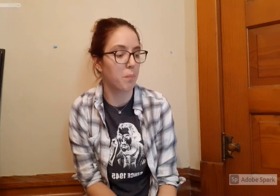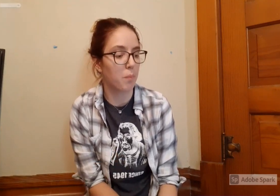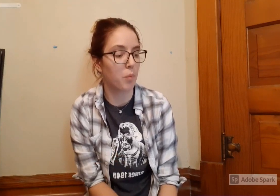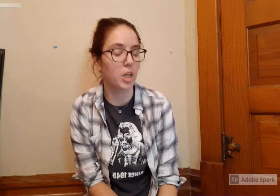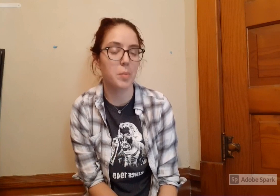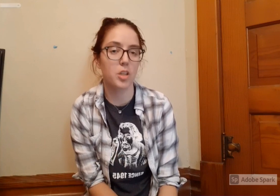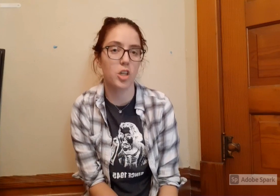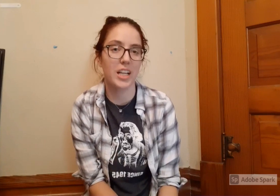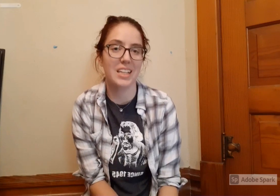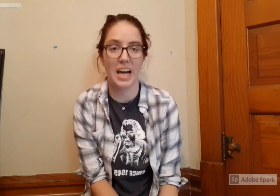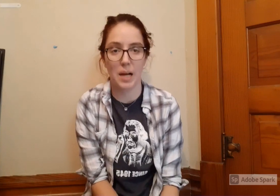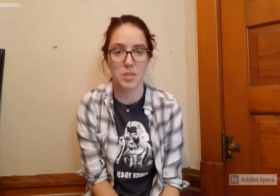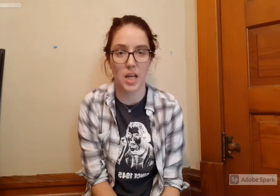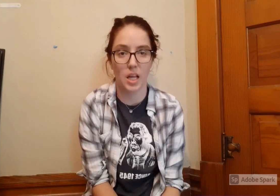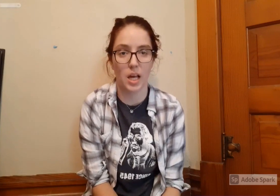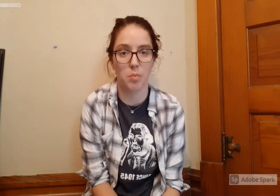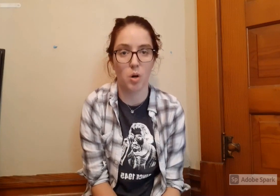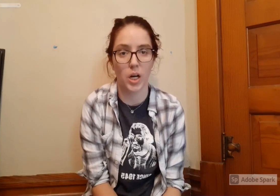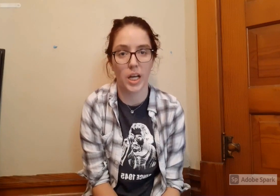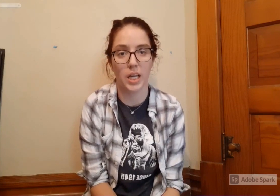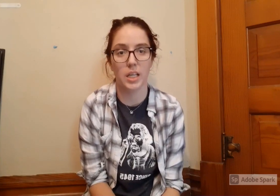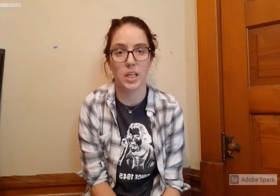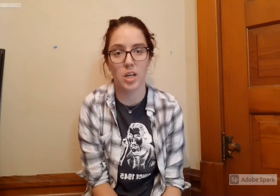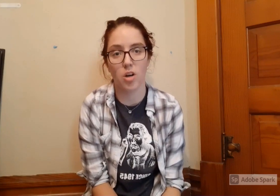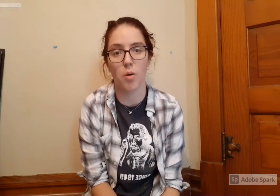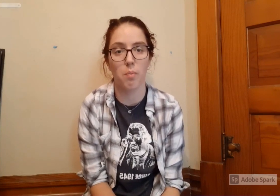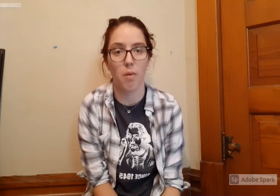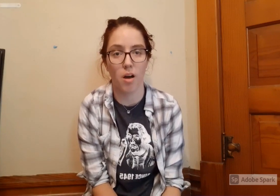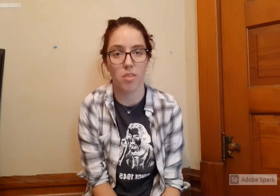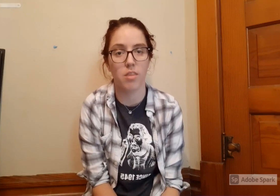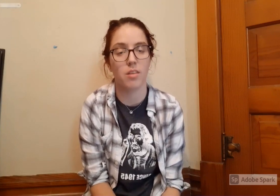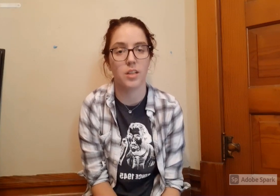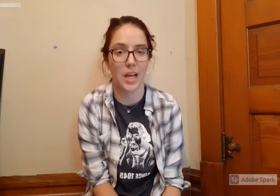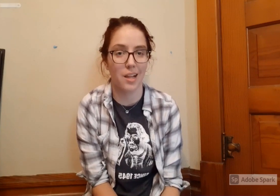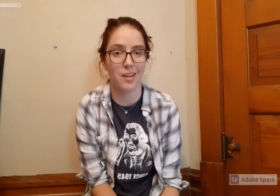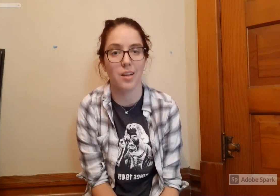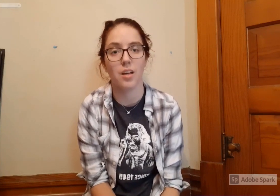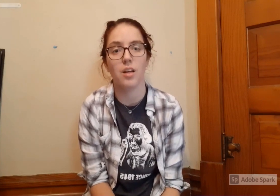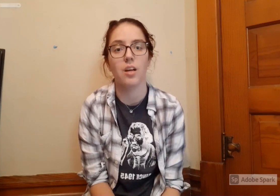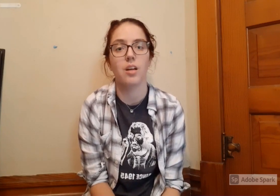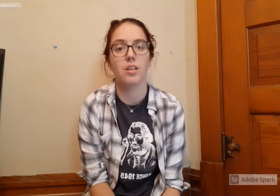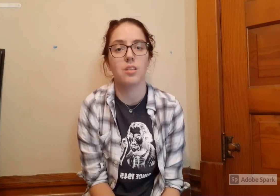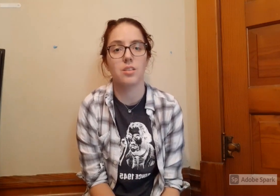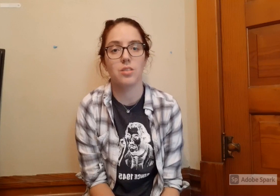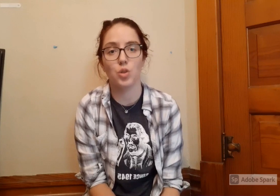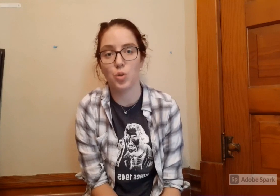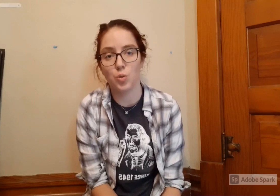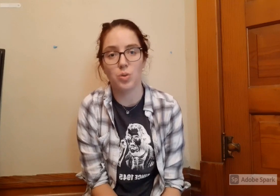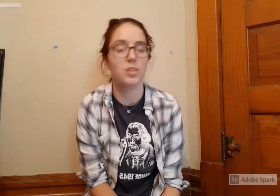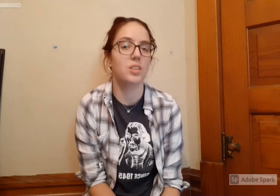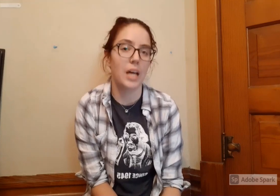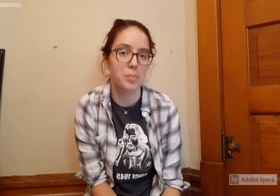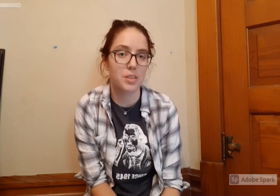We're going to be learning like times a day, like morning, year, month, daily, noon, types